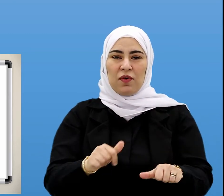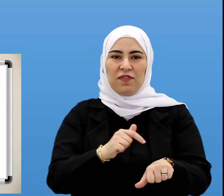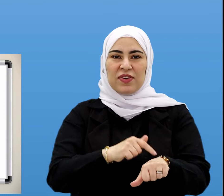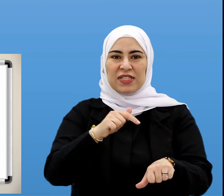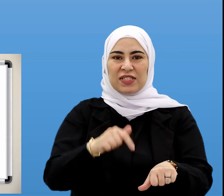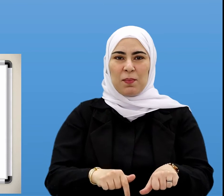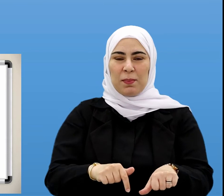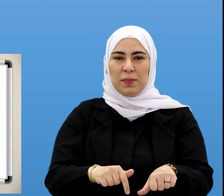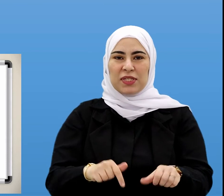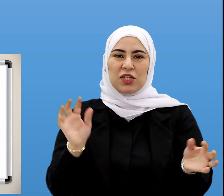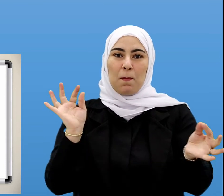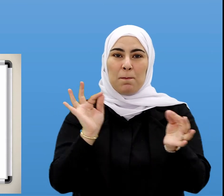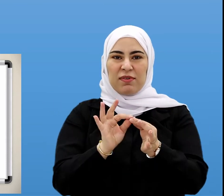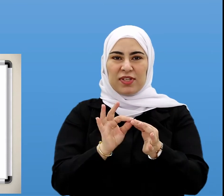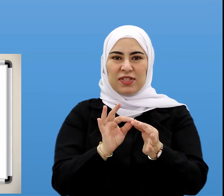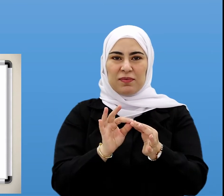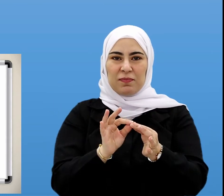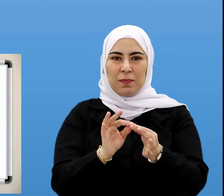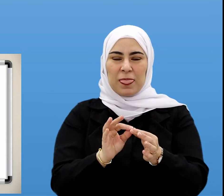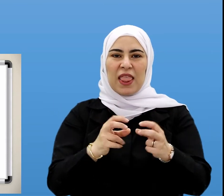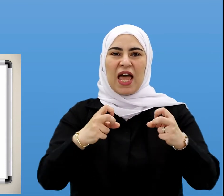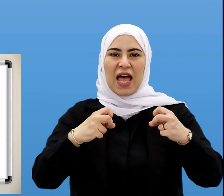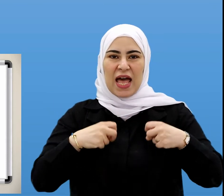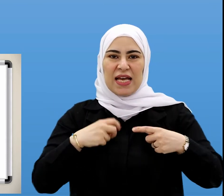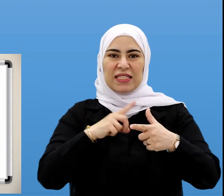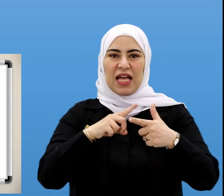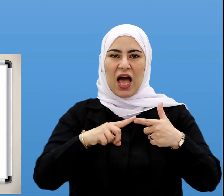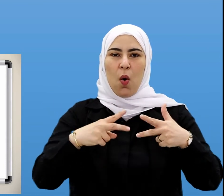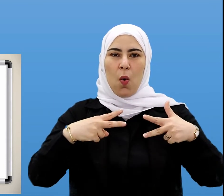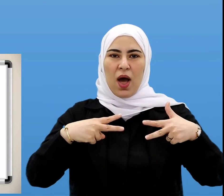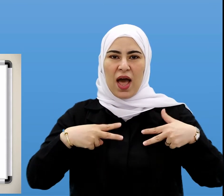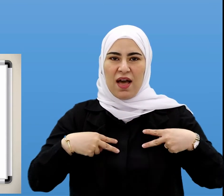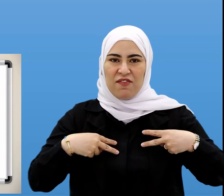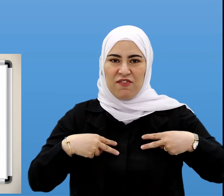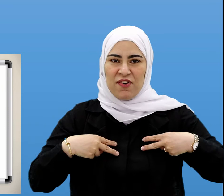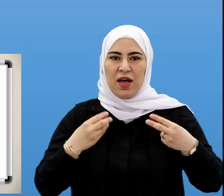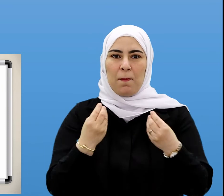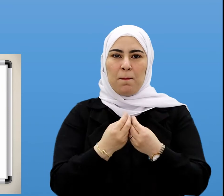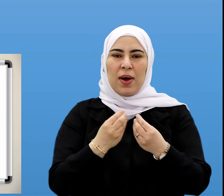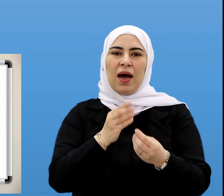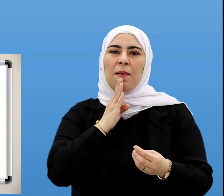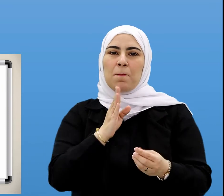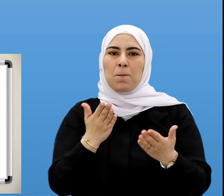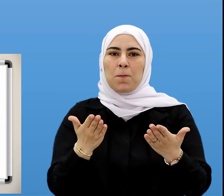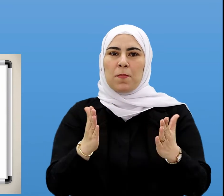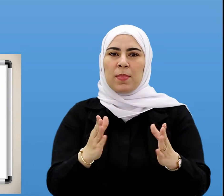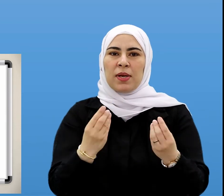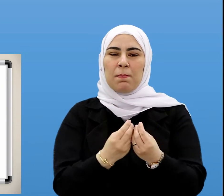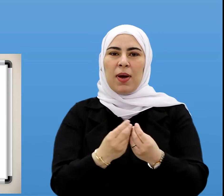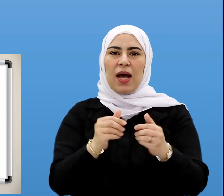is the rule. Have or has plus been plus able to. Here